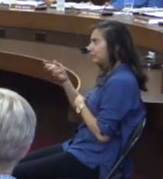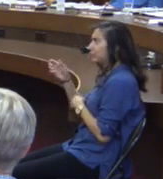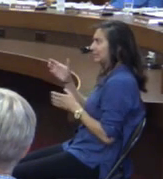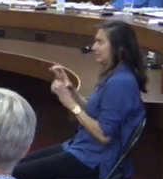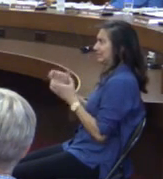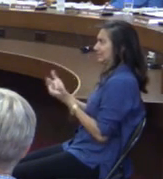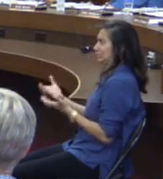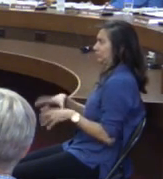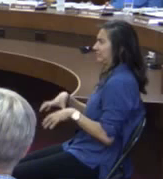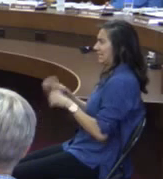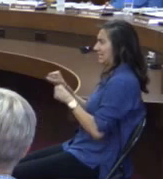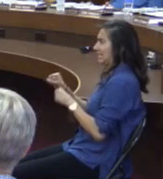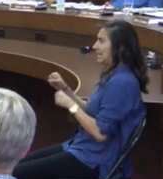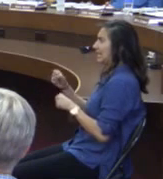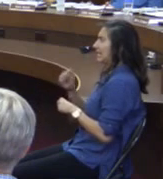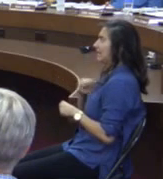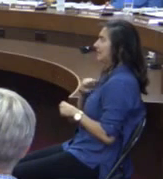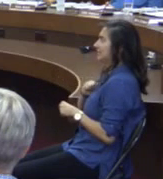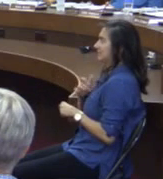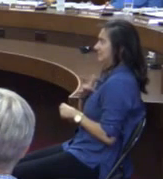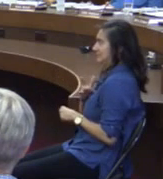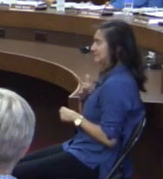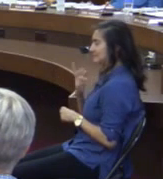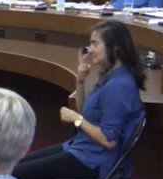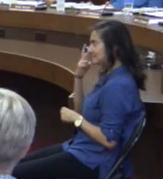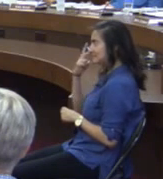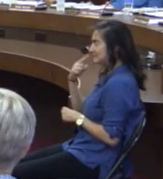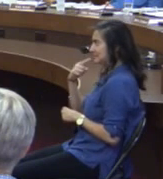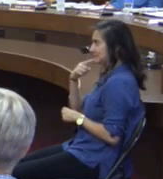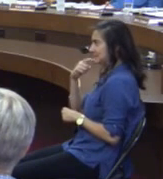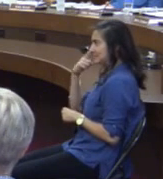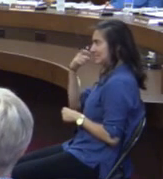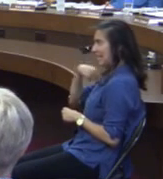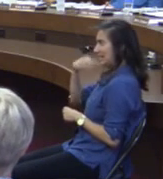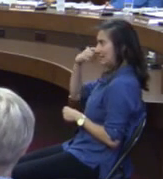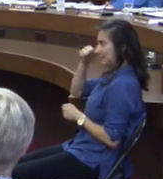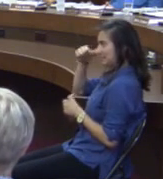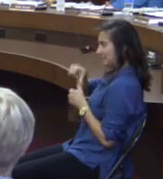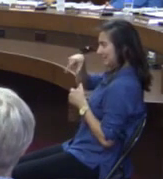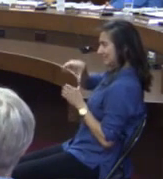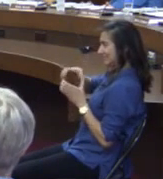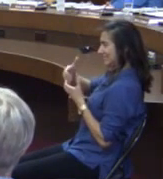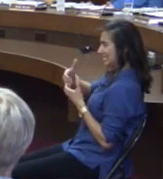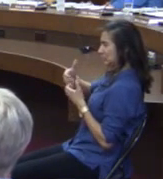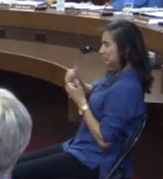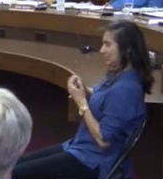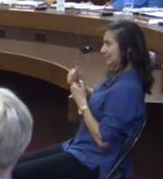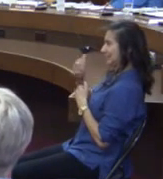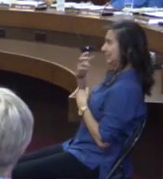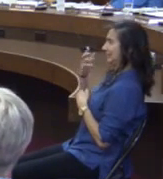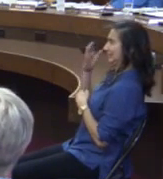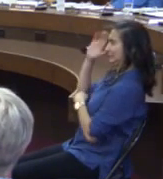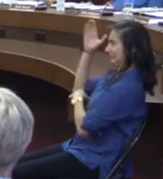and I'm going to do a little nostalgia because I remember this classroom taking public speaking with all the computer stuff.